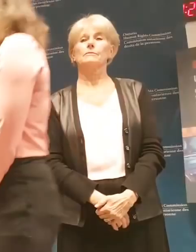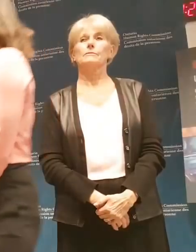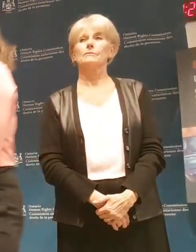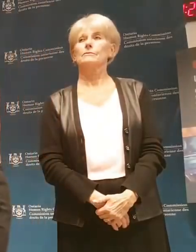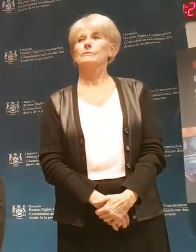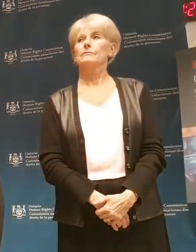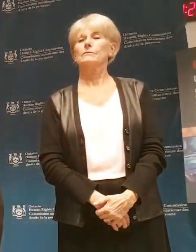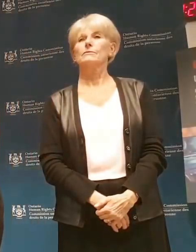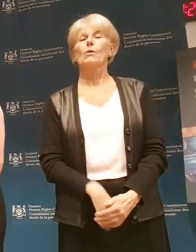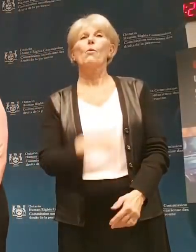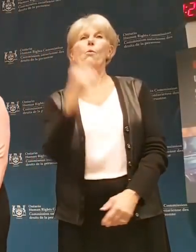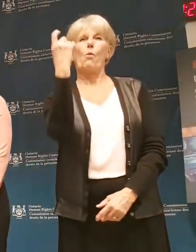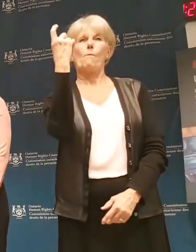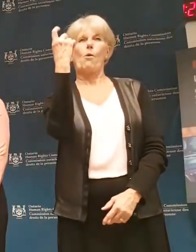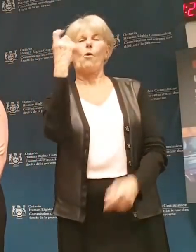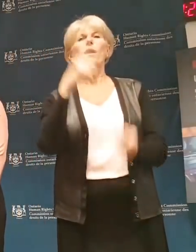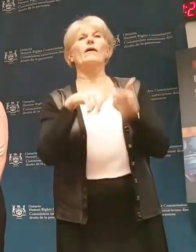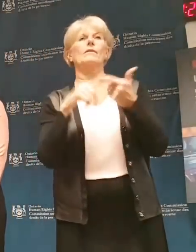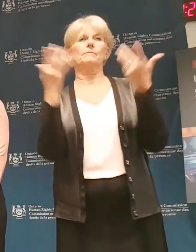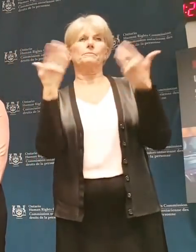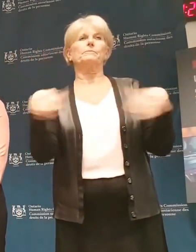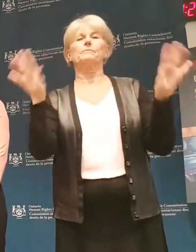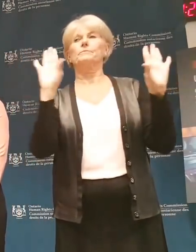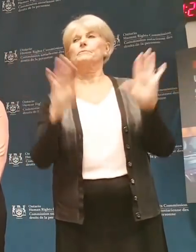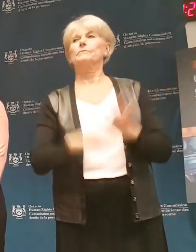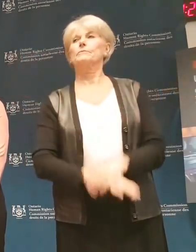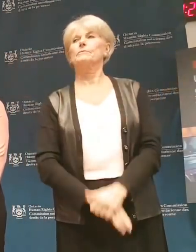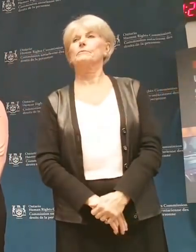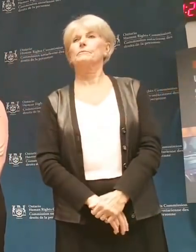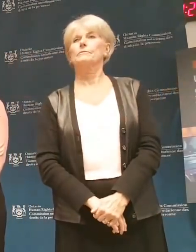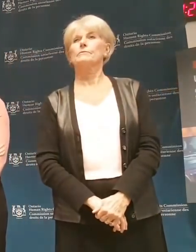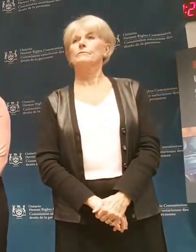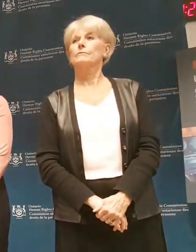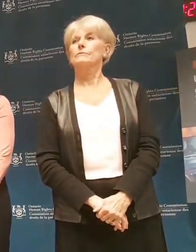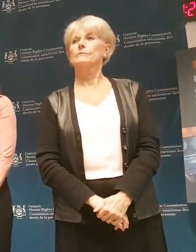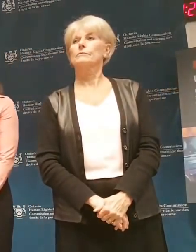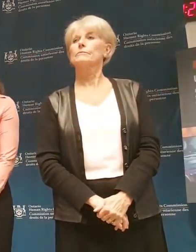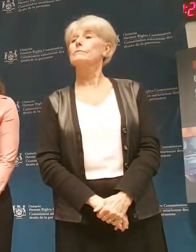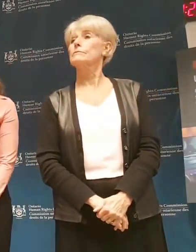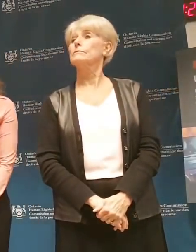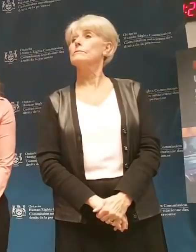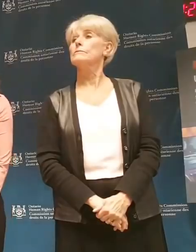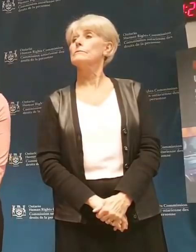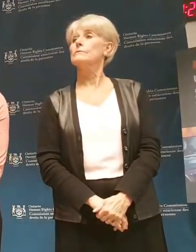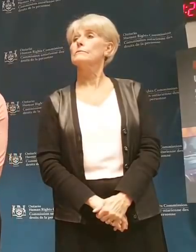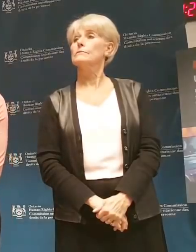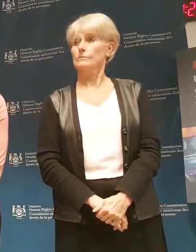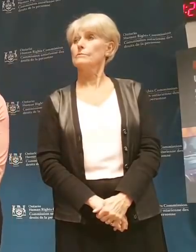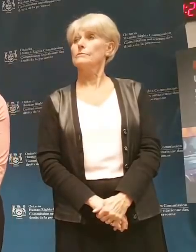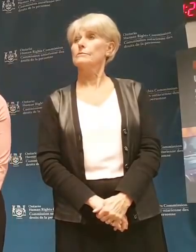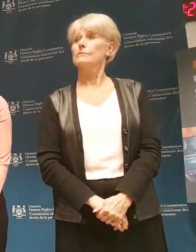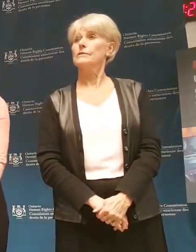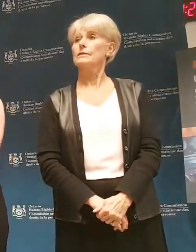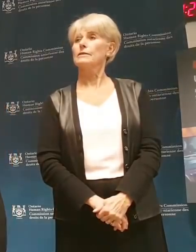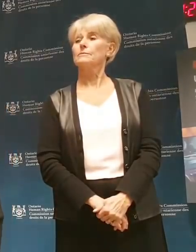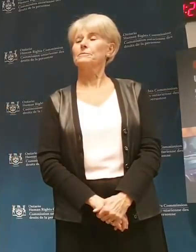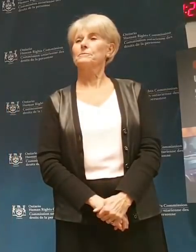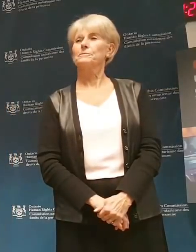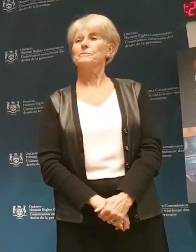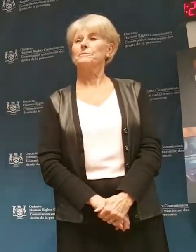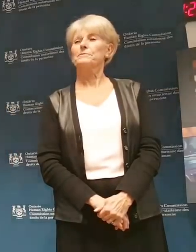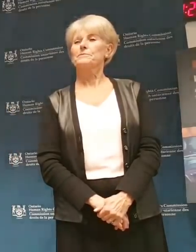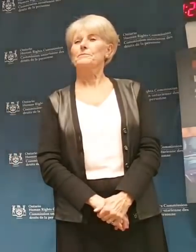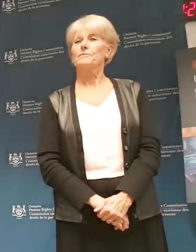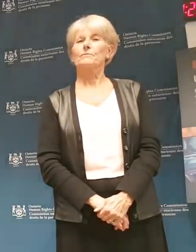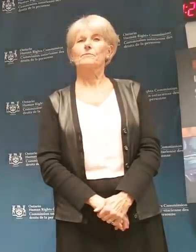Okay, so I think we'll do one last and then we'll cut it. Yep. Right here. Yep. He needs a mic.